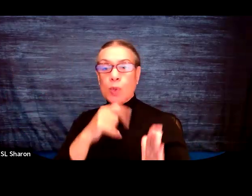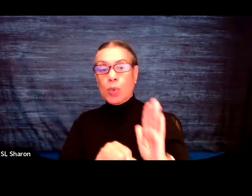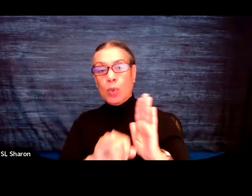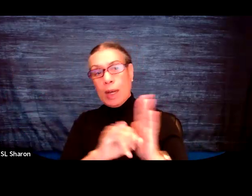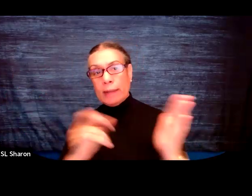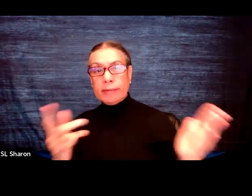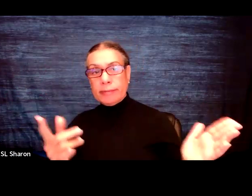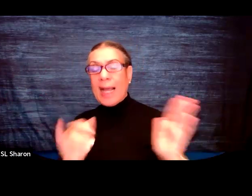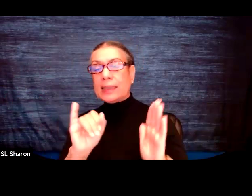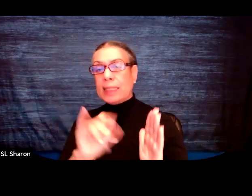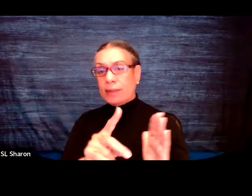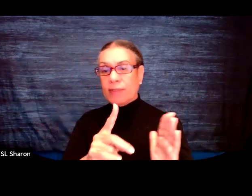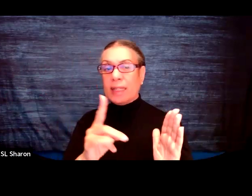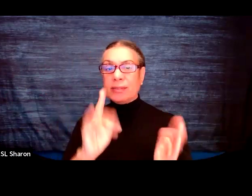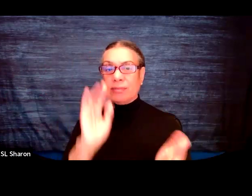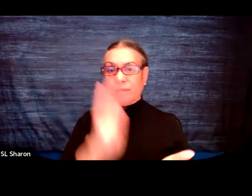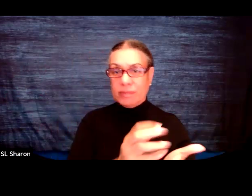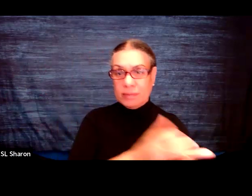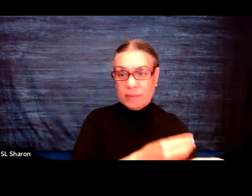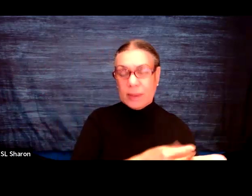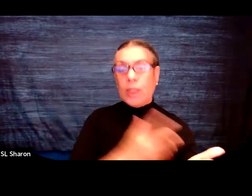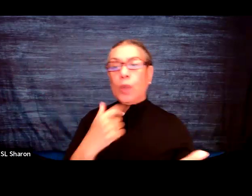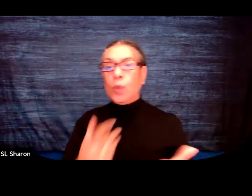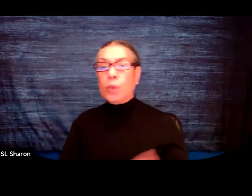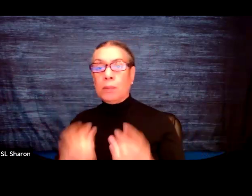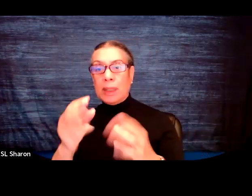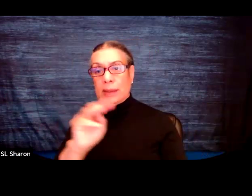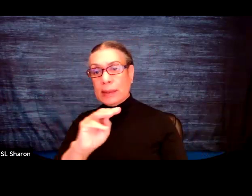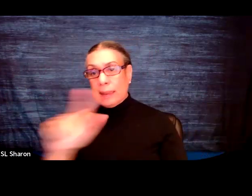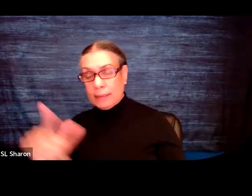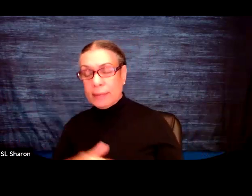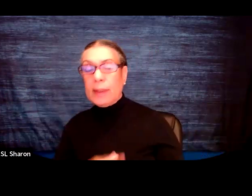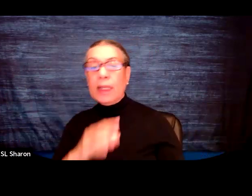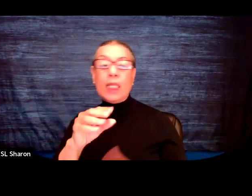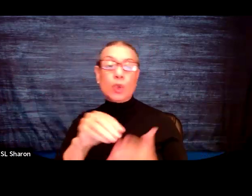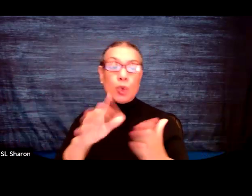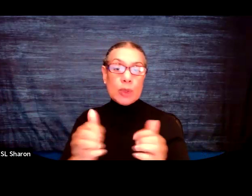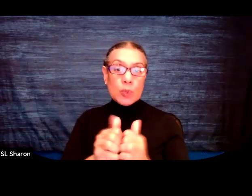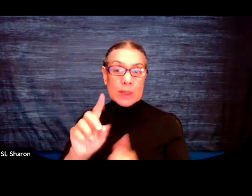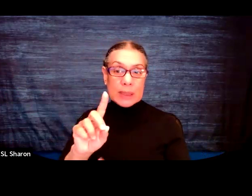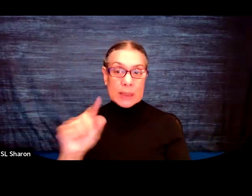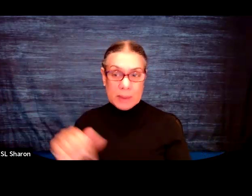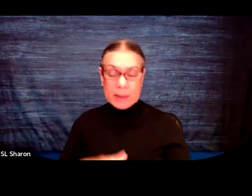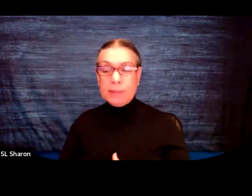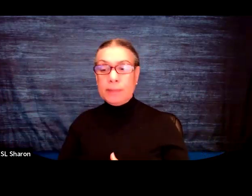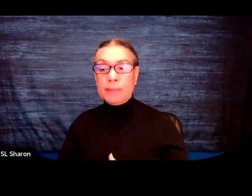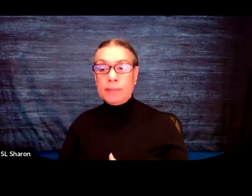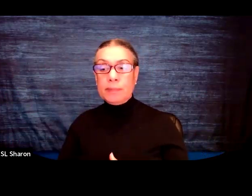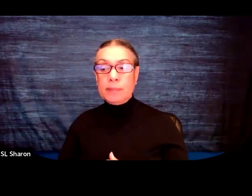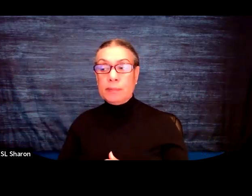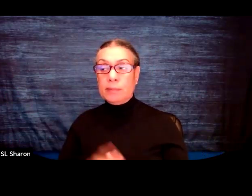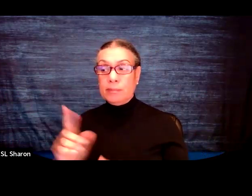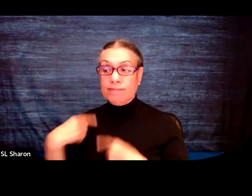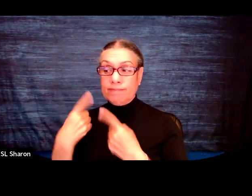economically disadvantaged, students identified as multilingual learners, and students with disabilities. And so over the past